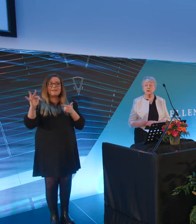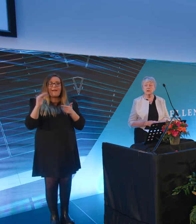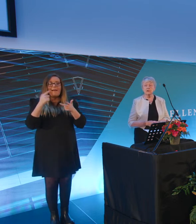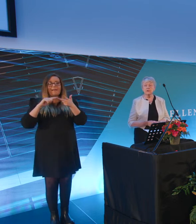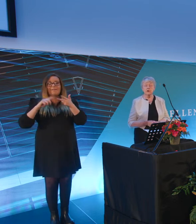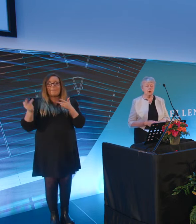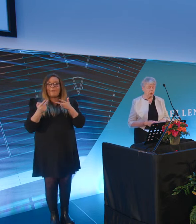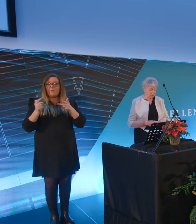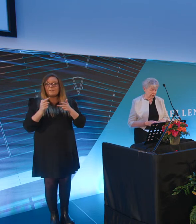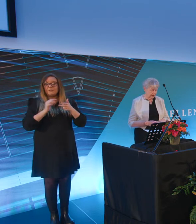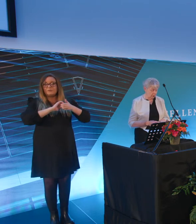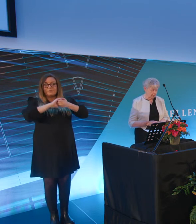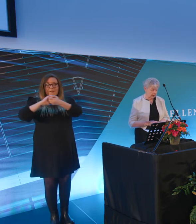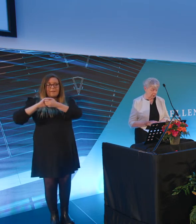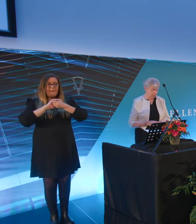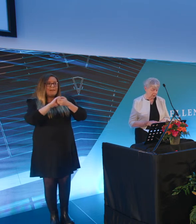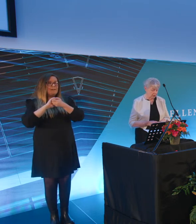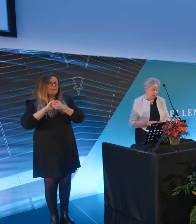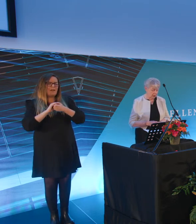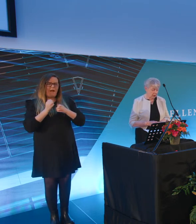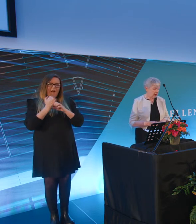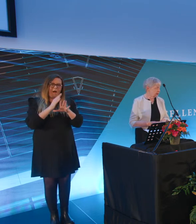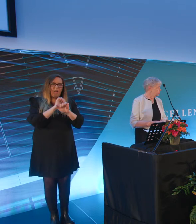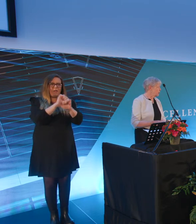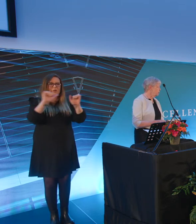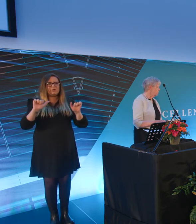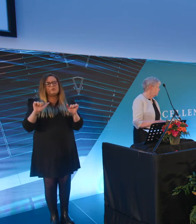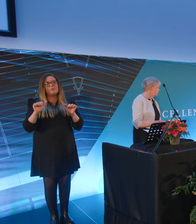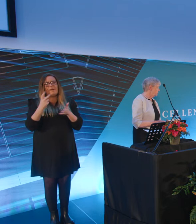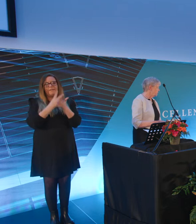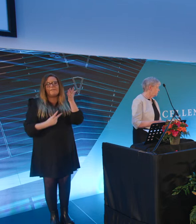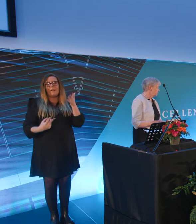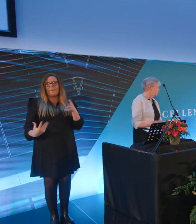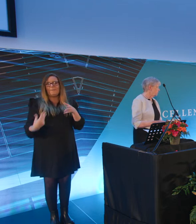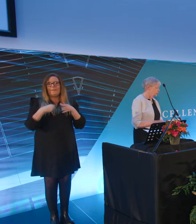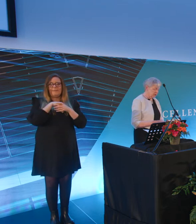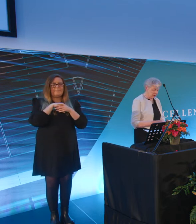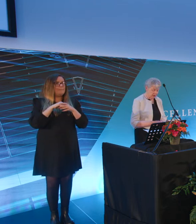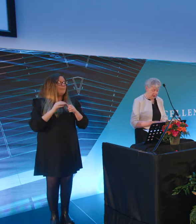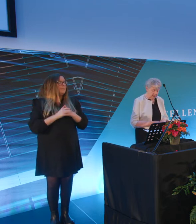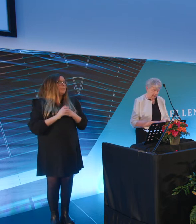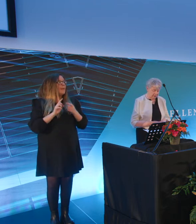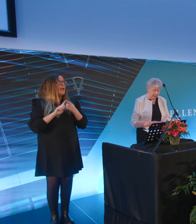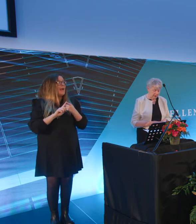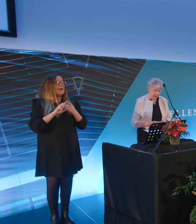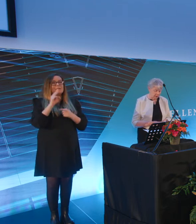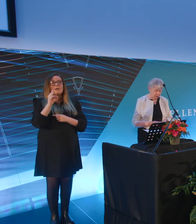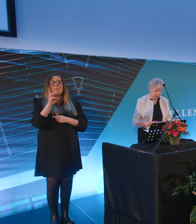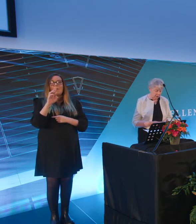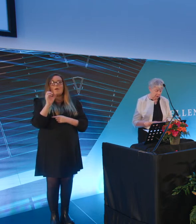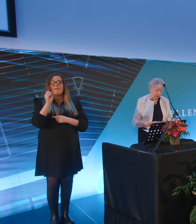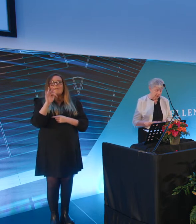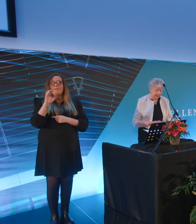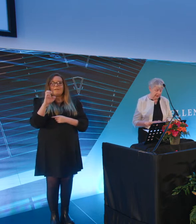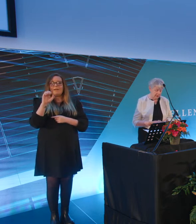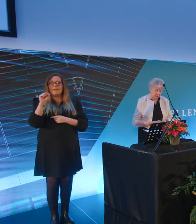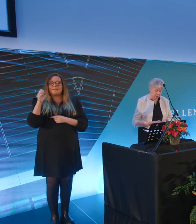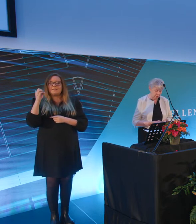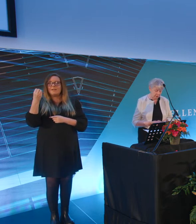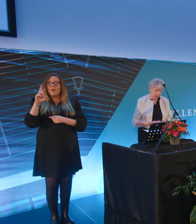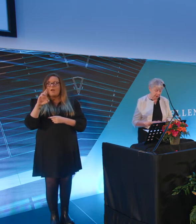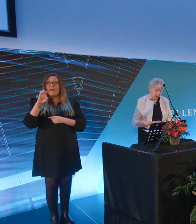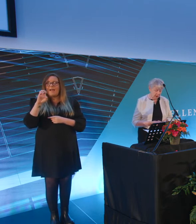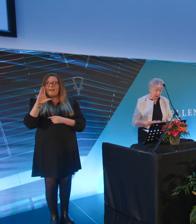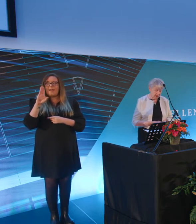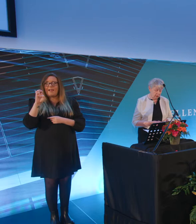and partners for all your valuable input, and to our president, Professor Eva Leonolan for her